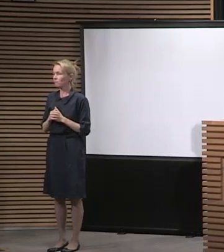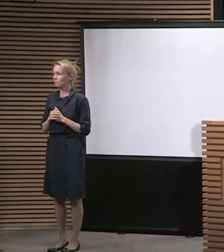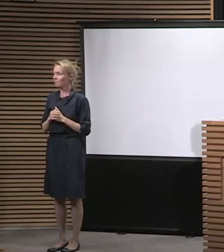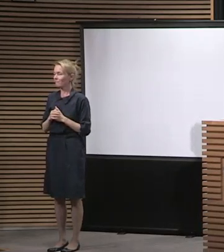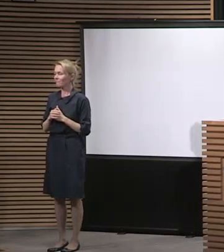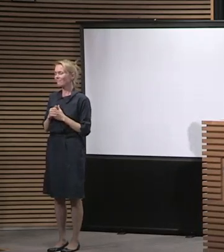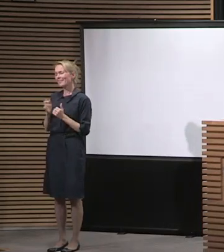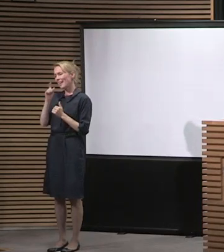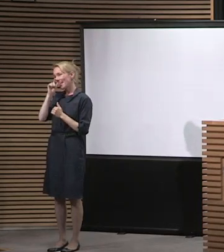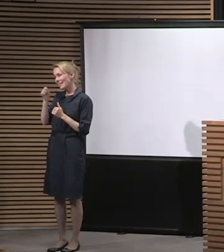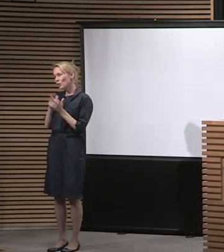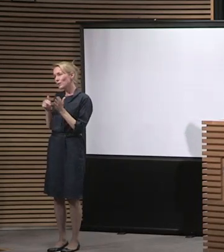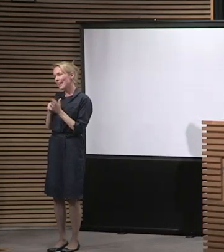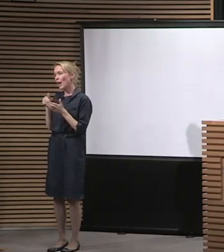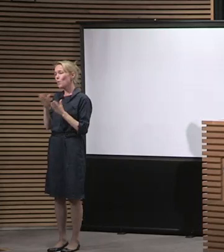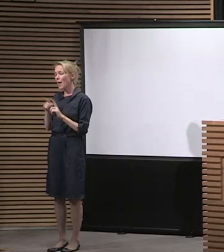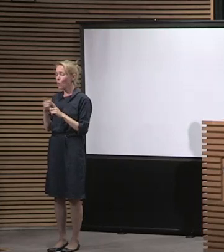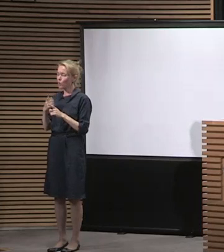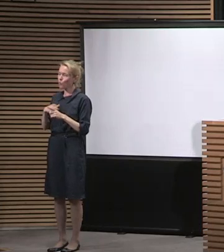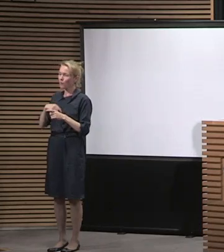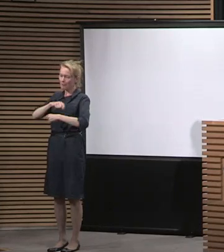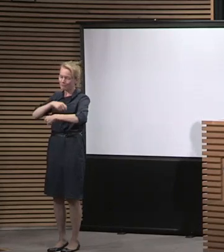over the fence to your neighbour is not advised either.